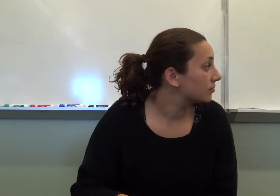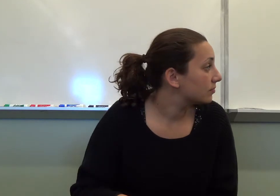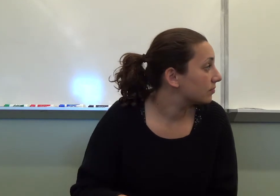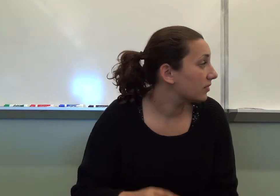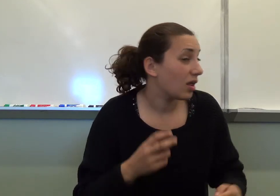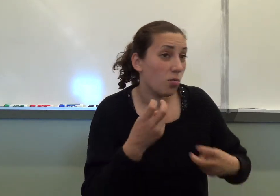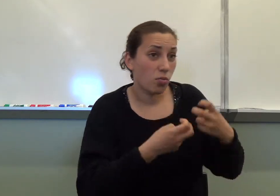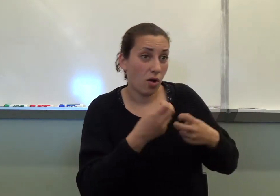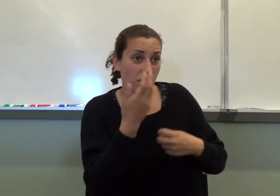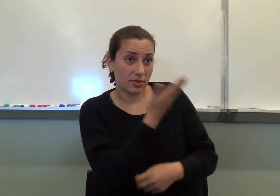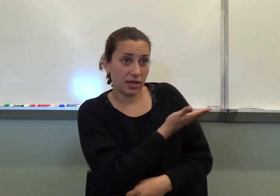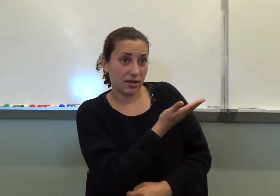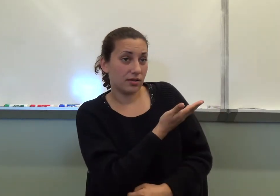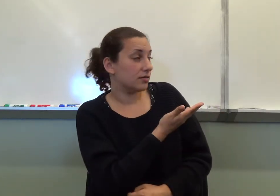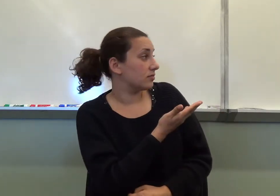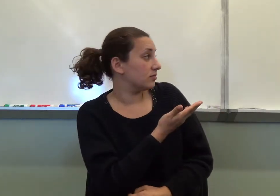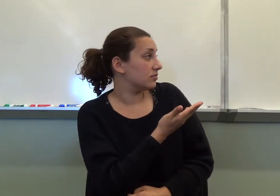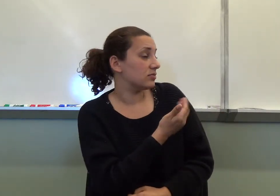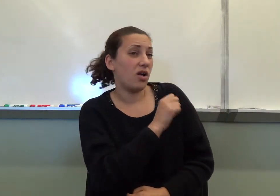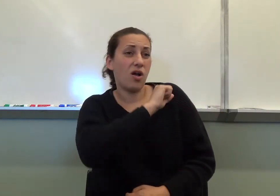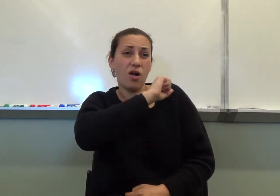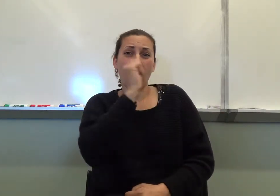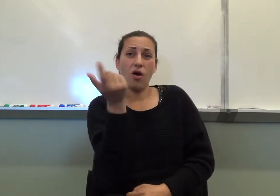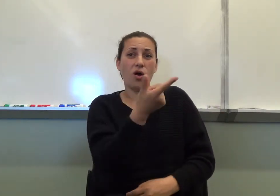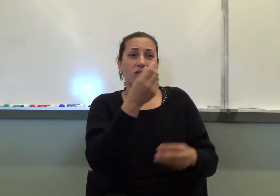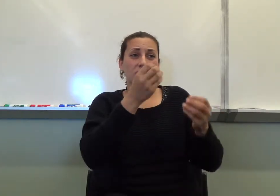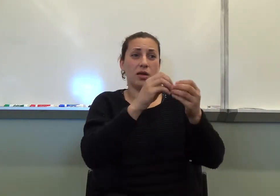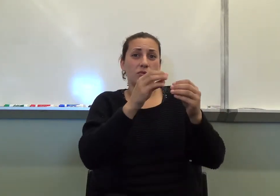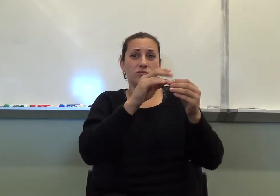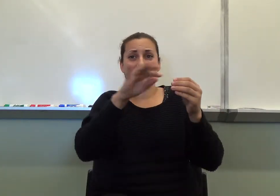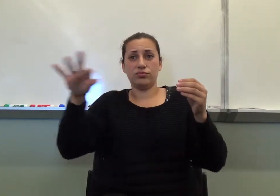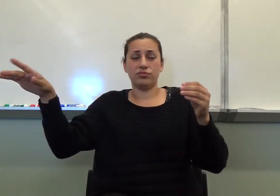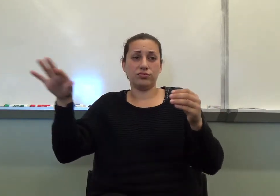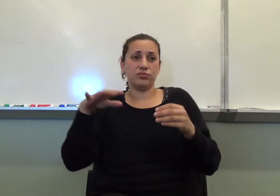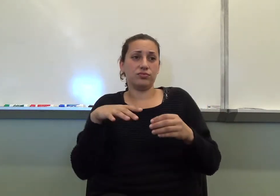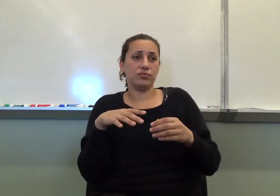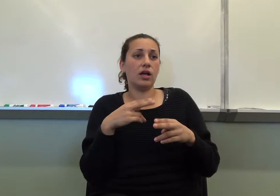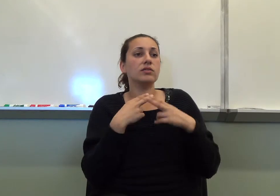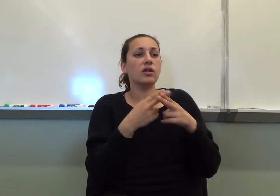is this stuff. That makes this what's called irrational, huh?